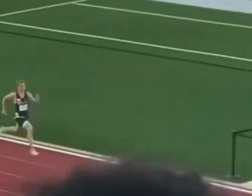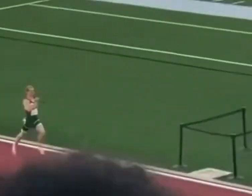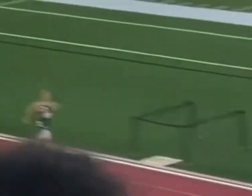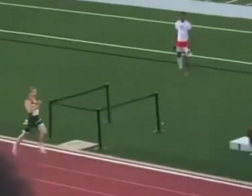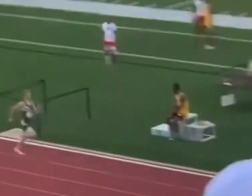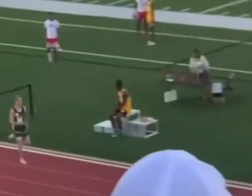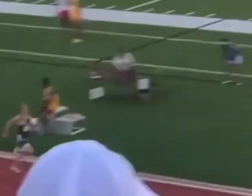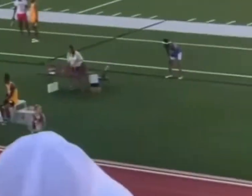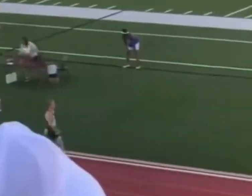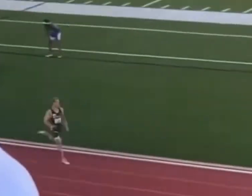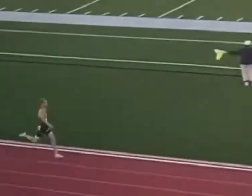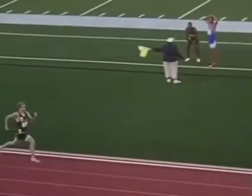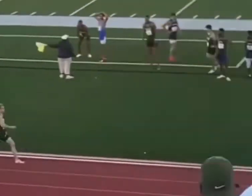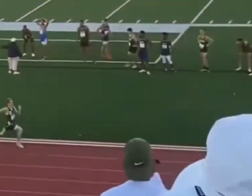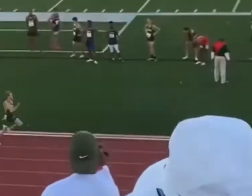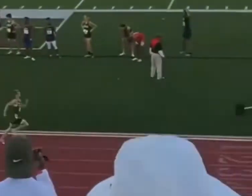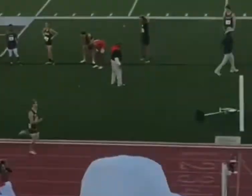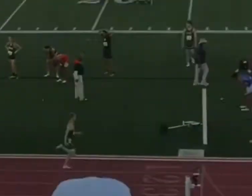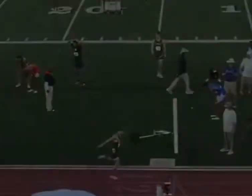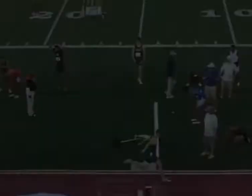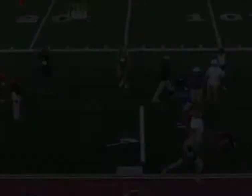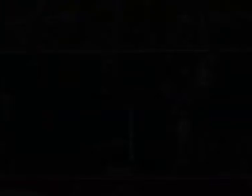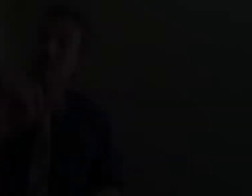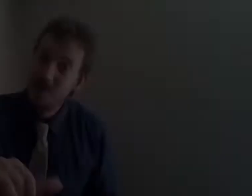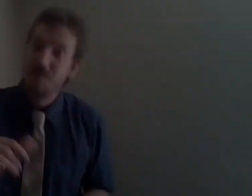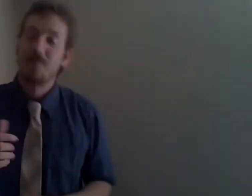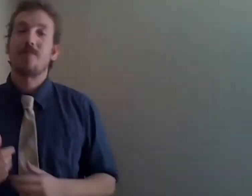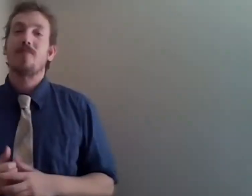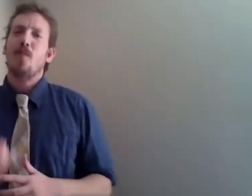One runner pulls ahead and crosses the finish line first.